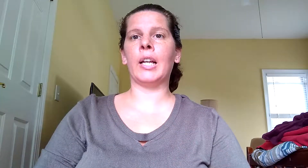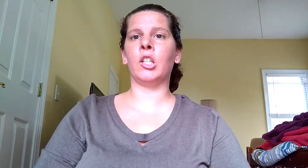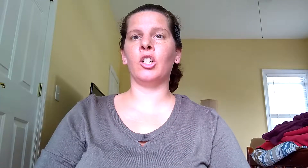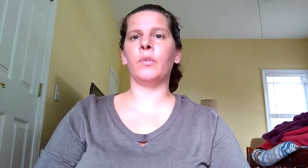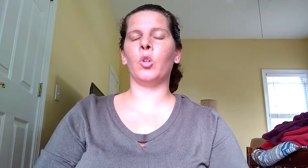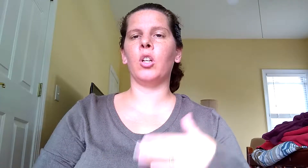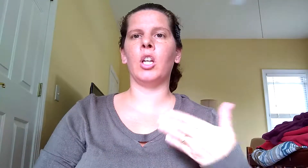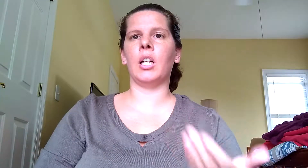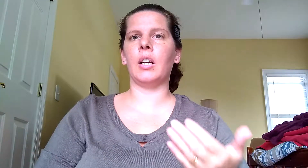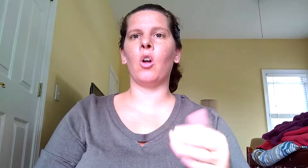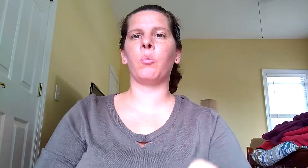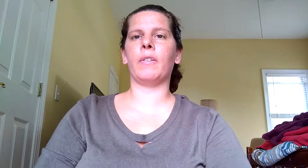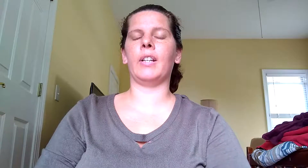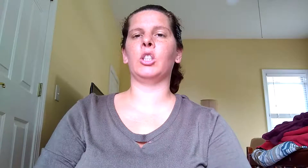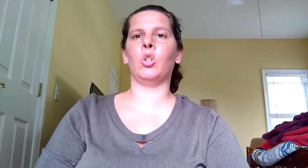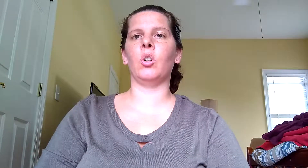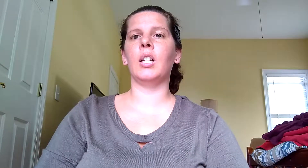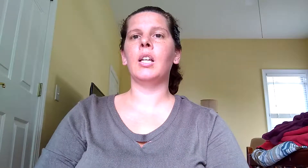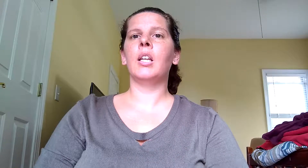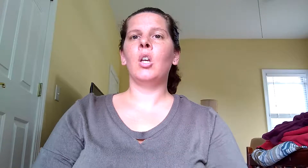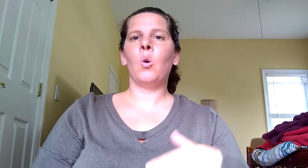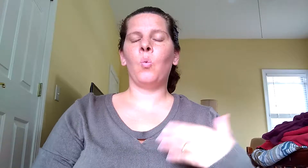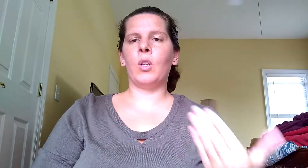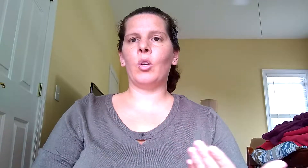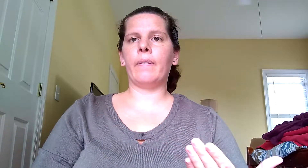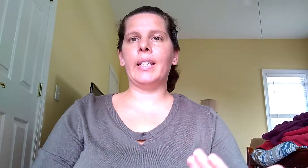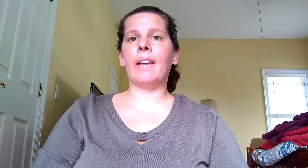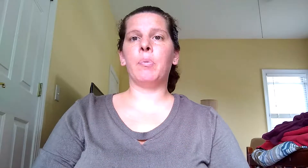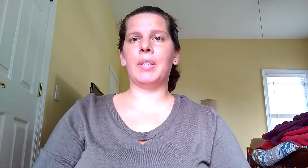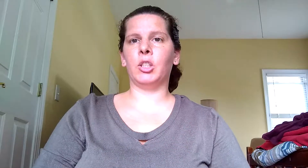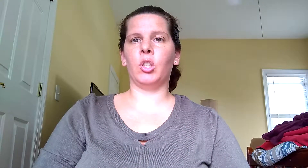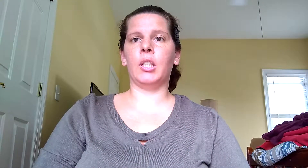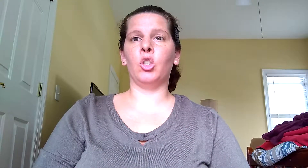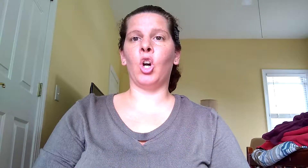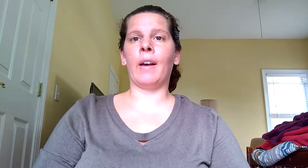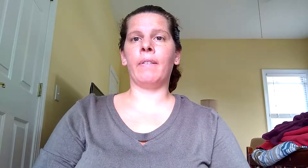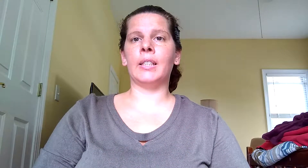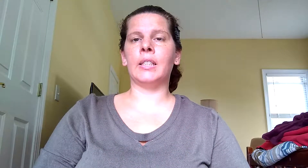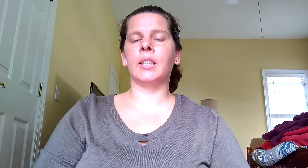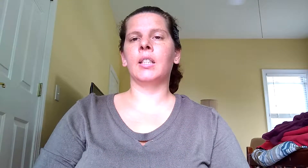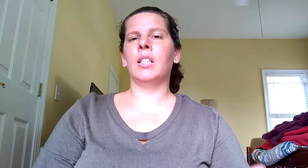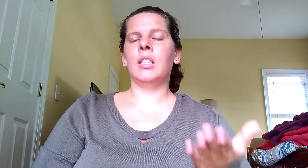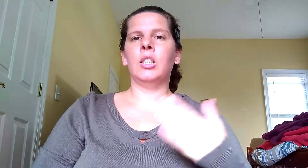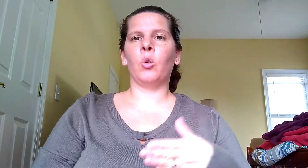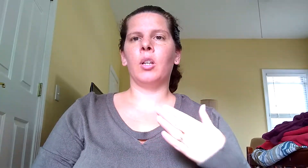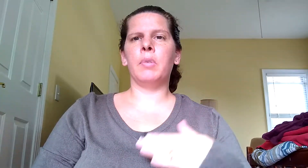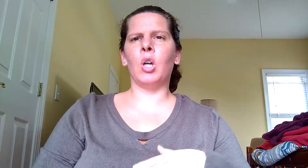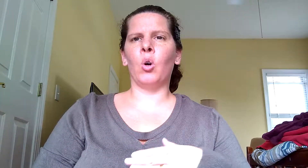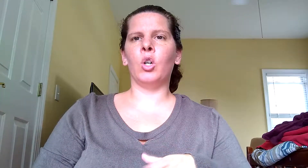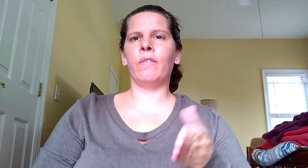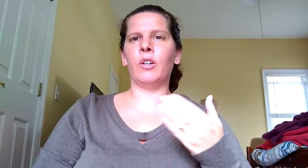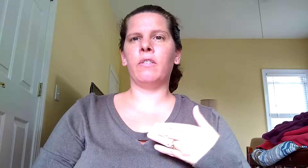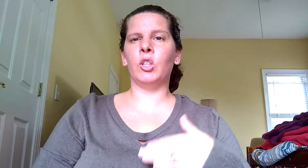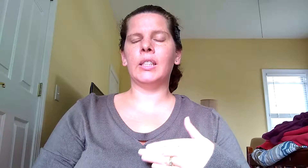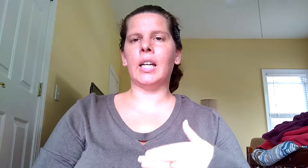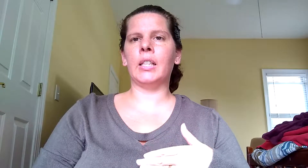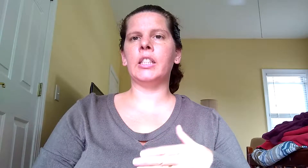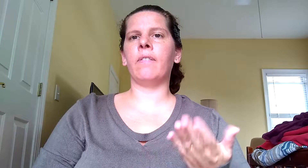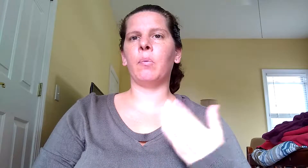chiropractor, health professional, when you have a deaf patient in your office. So we're going to be going over a few signs from the